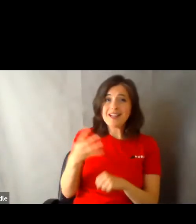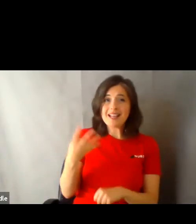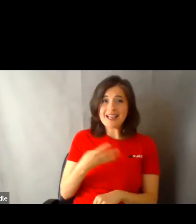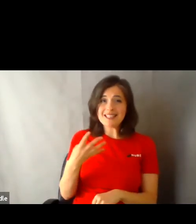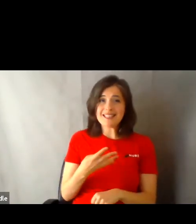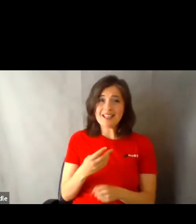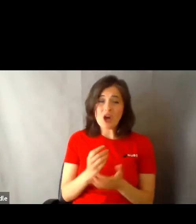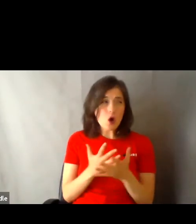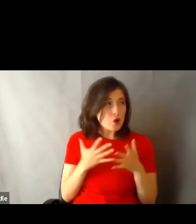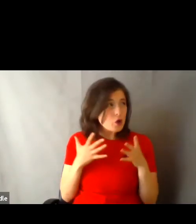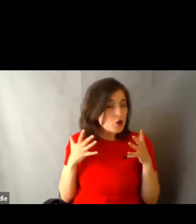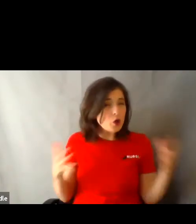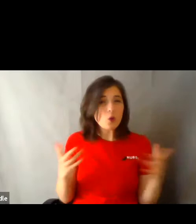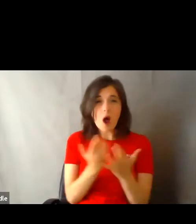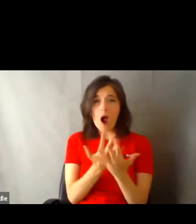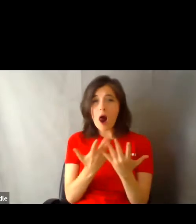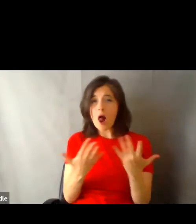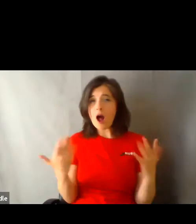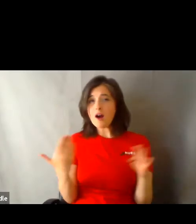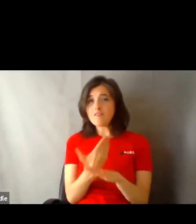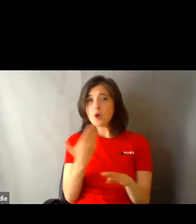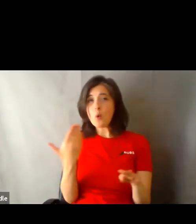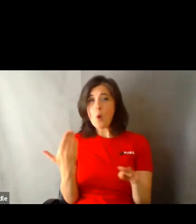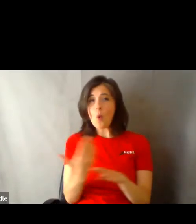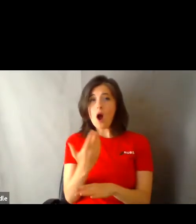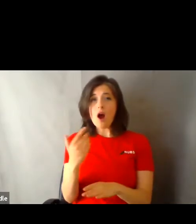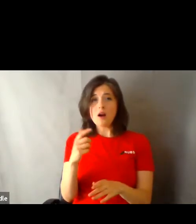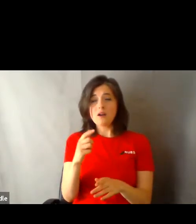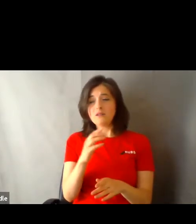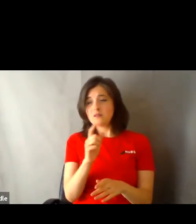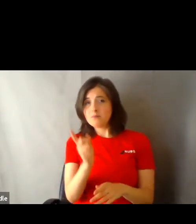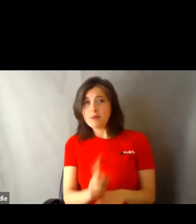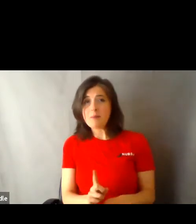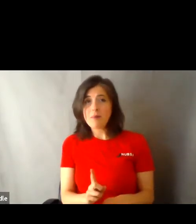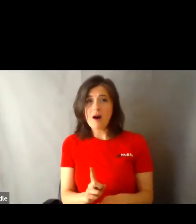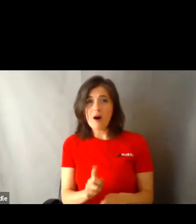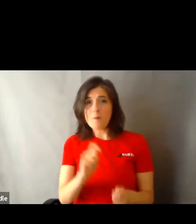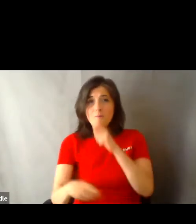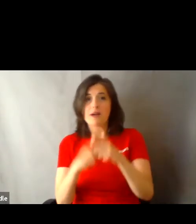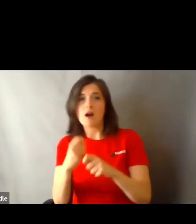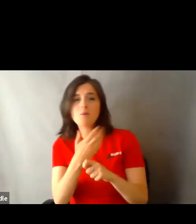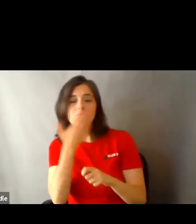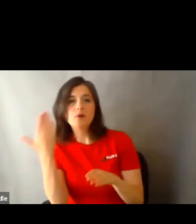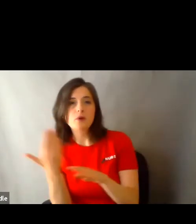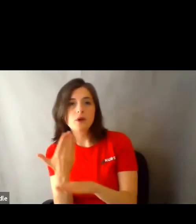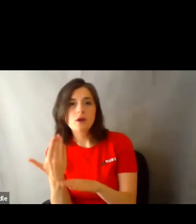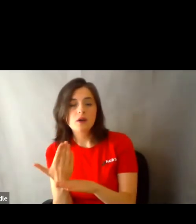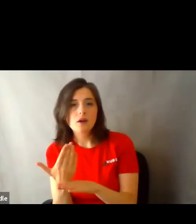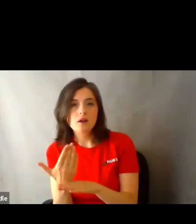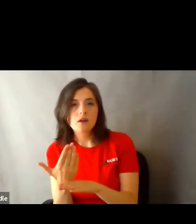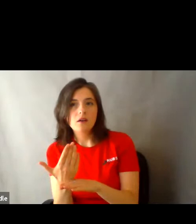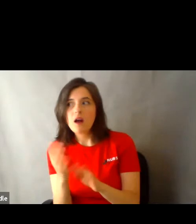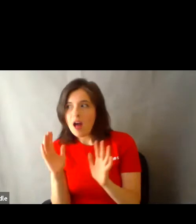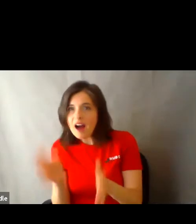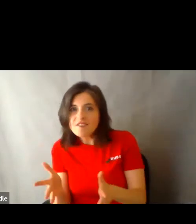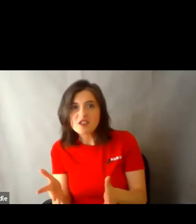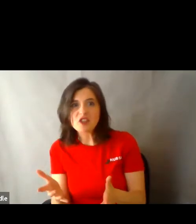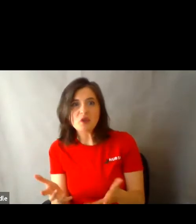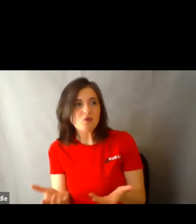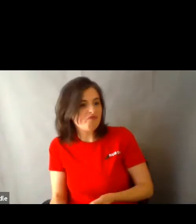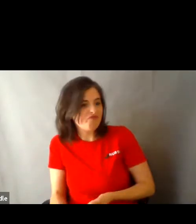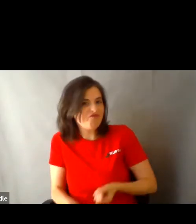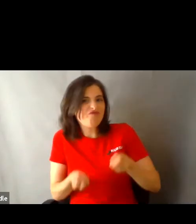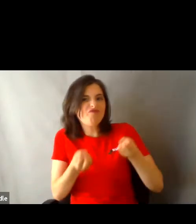sections of the workforce are being thrown into unemployment, thrown onto the mercy